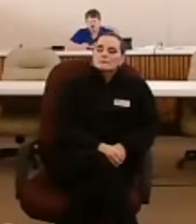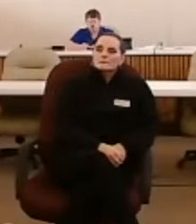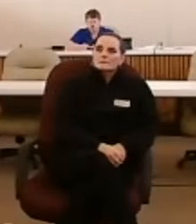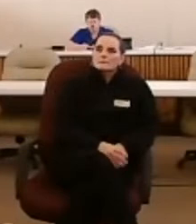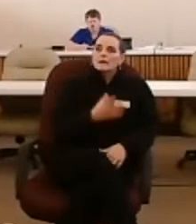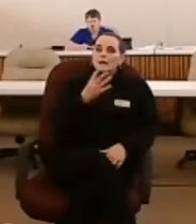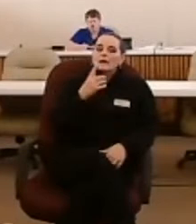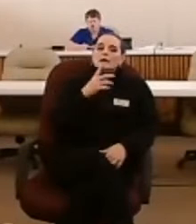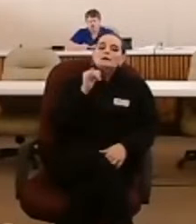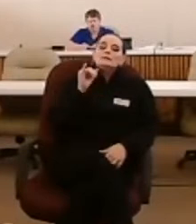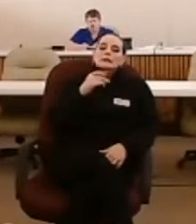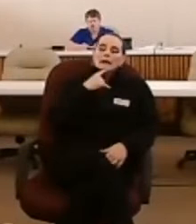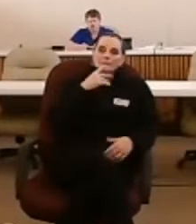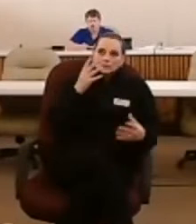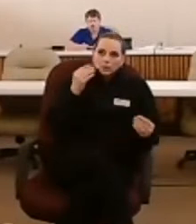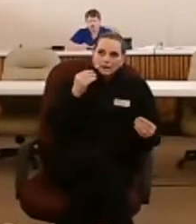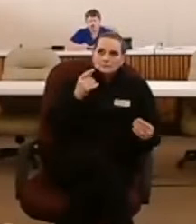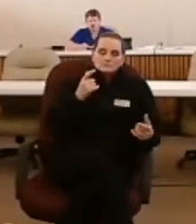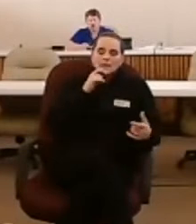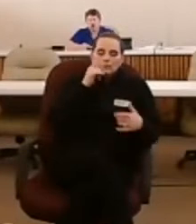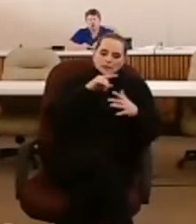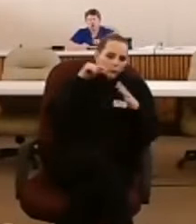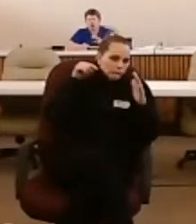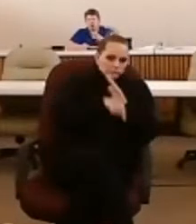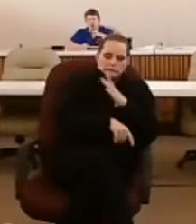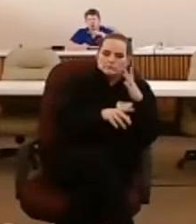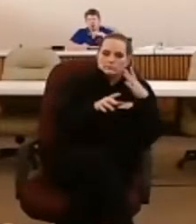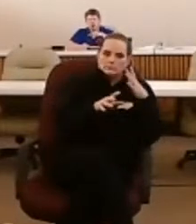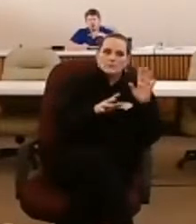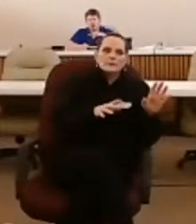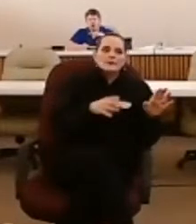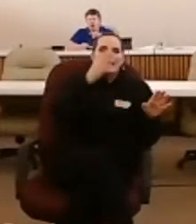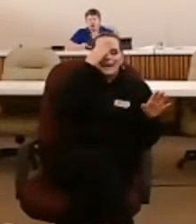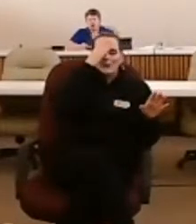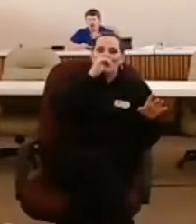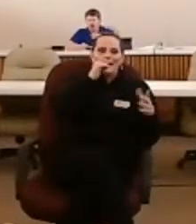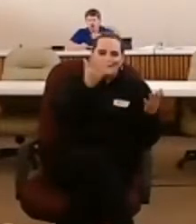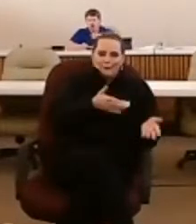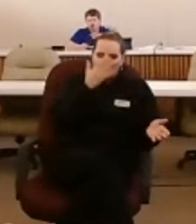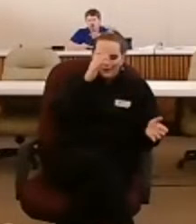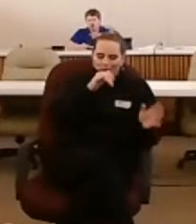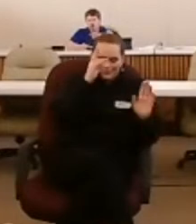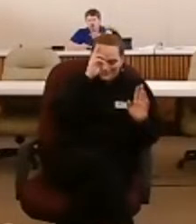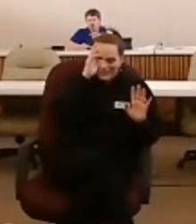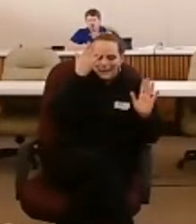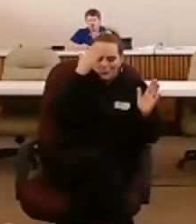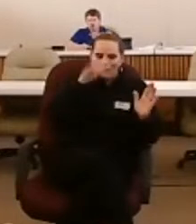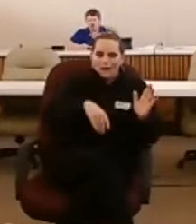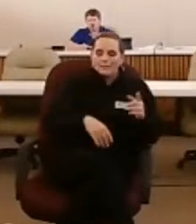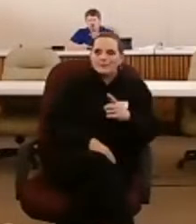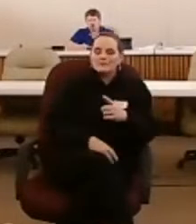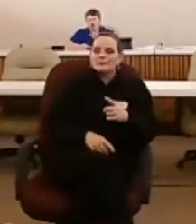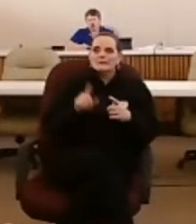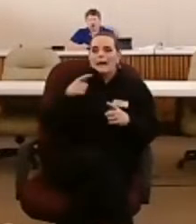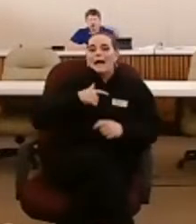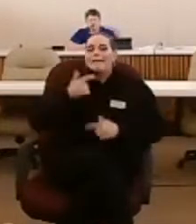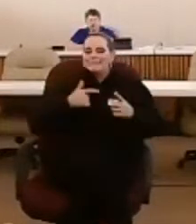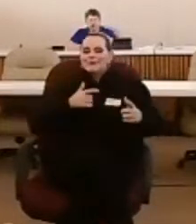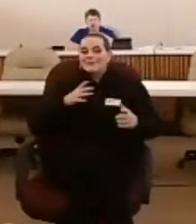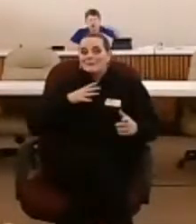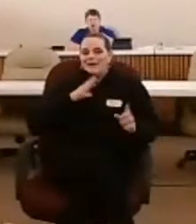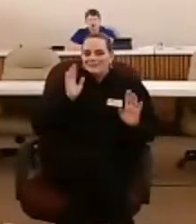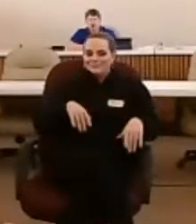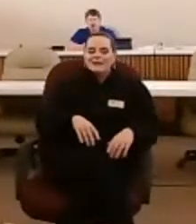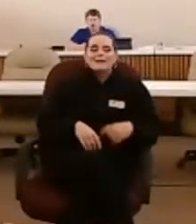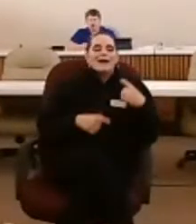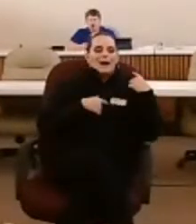wet. I know that, I don't want to get too much into, No, but, that's okay. I went there. It's okay. Right. We